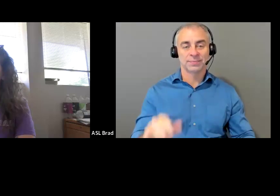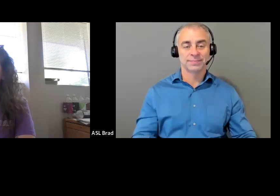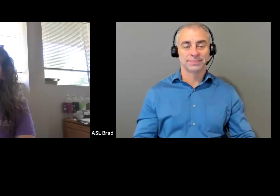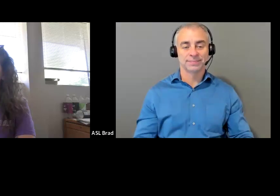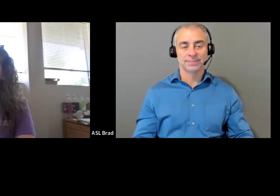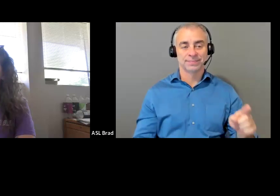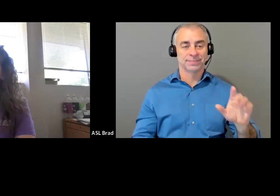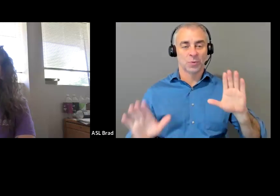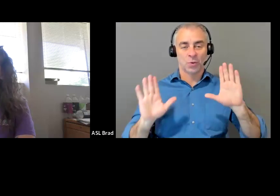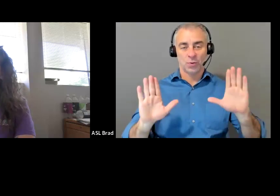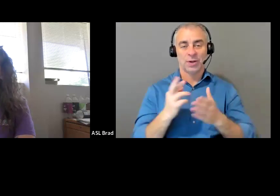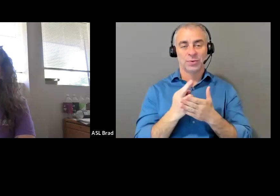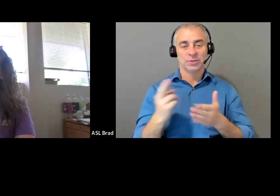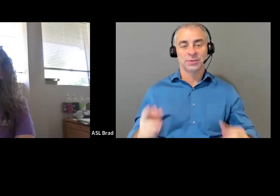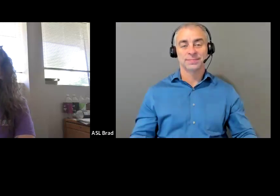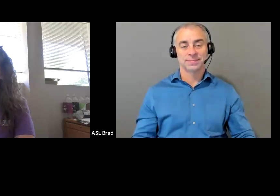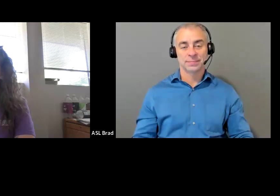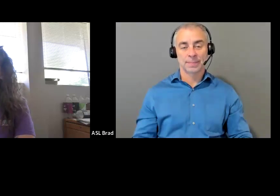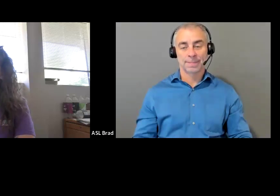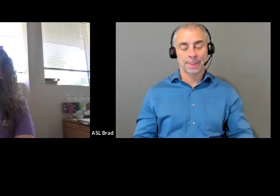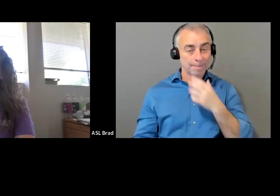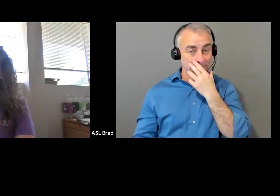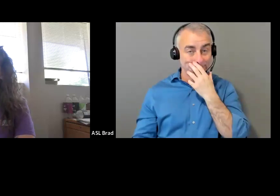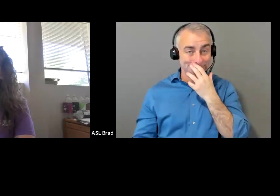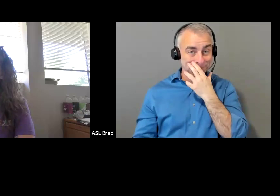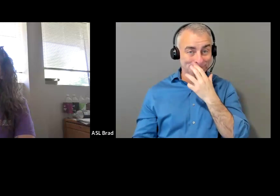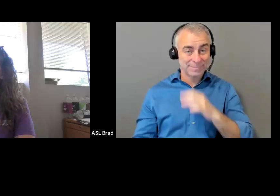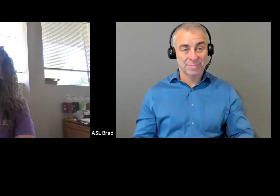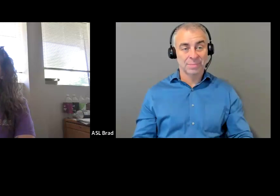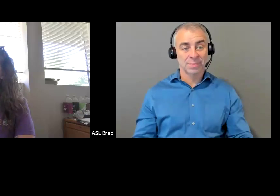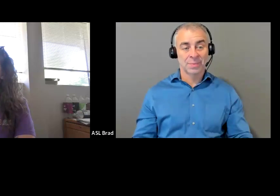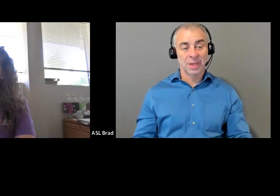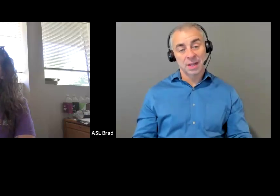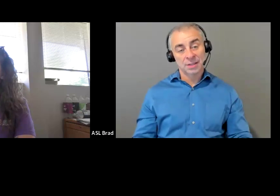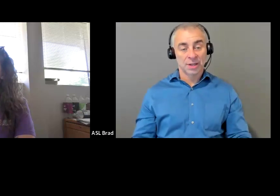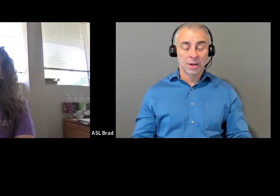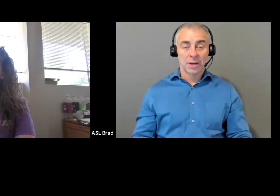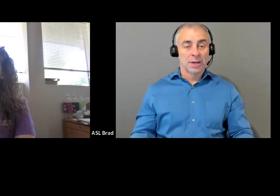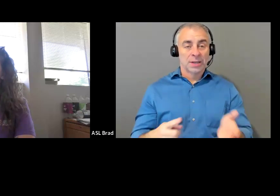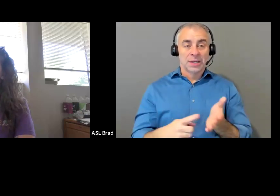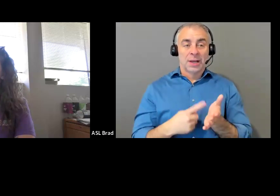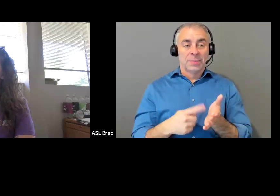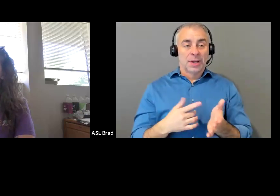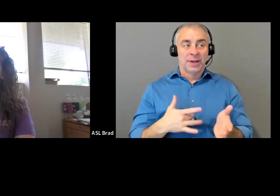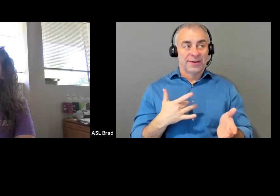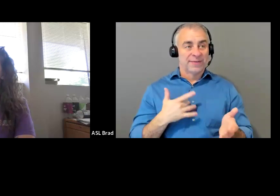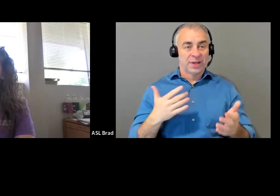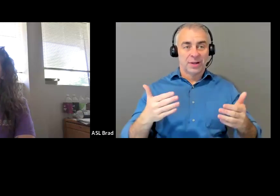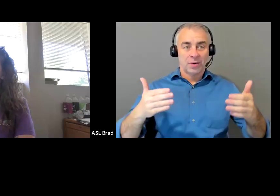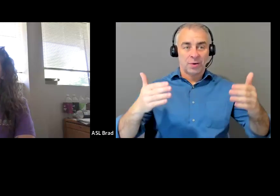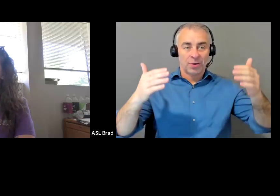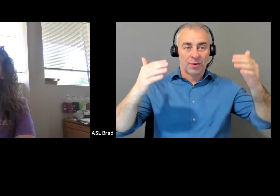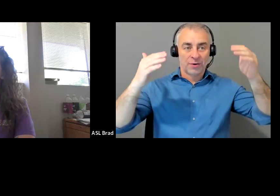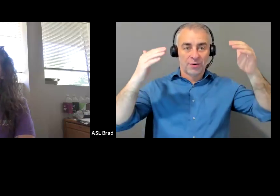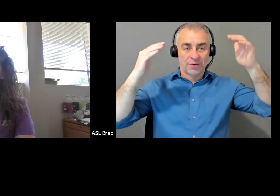Great resources. Yeah, because when you think about it, it can be so daunting, coming